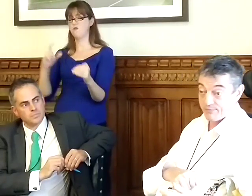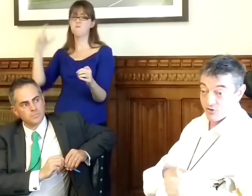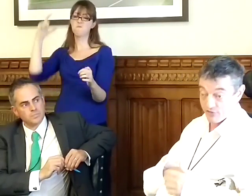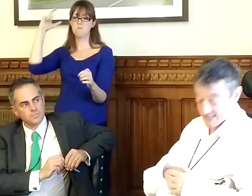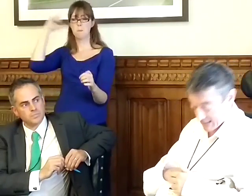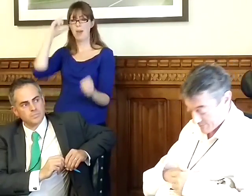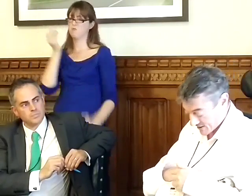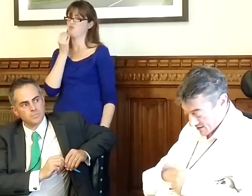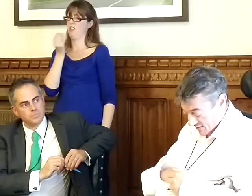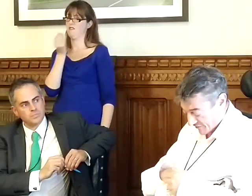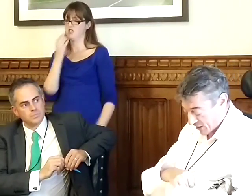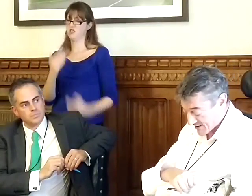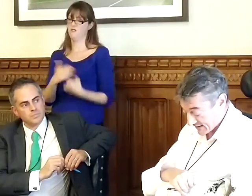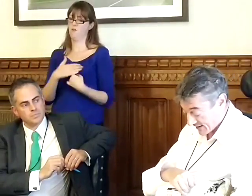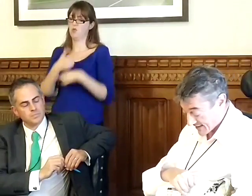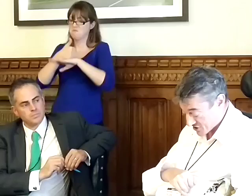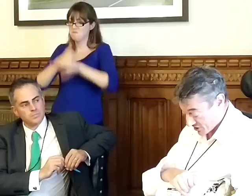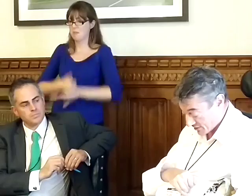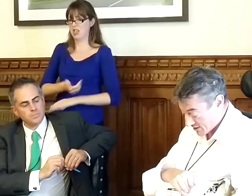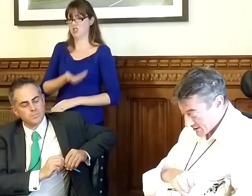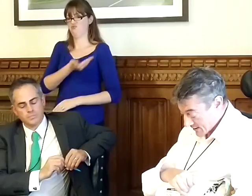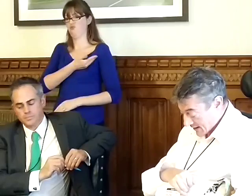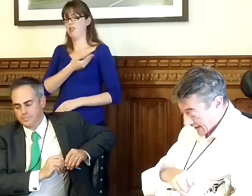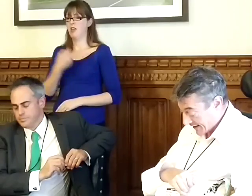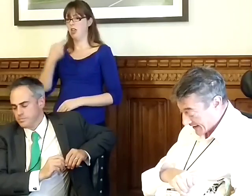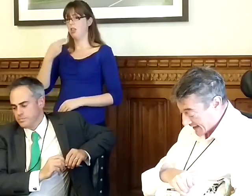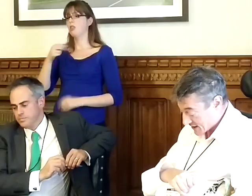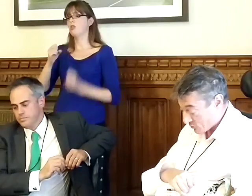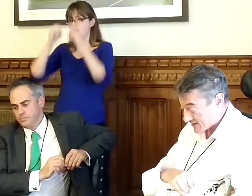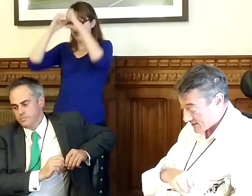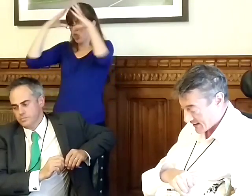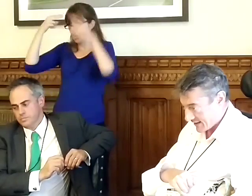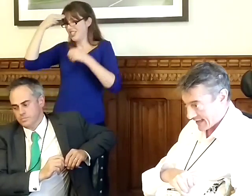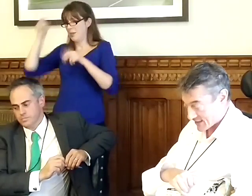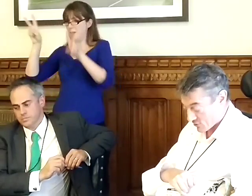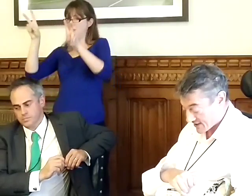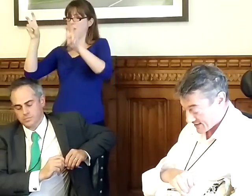the misnamed concept of personalisation and the